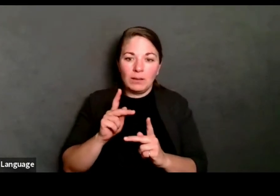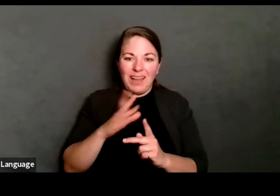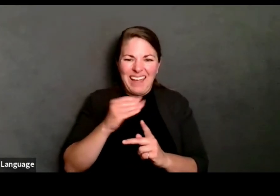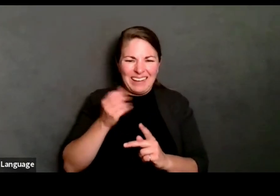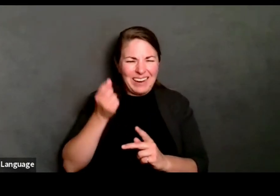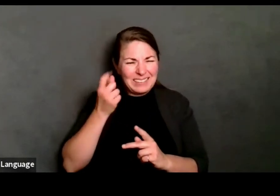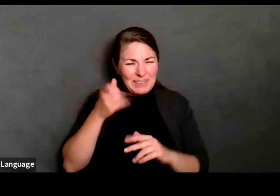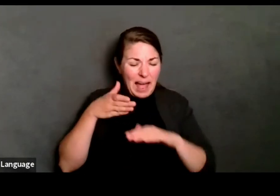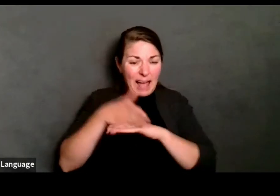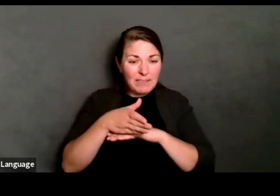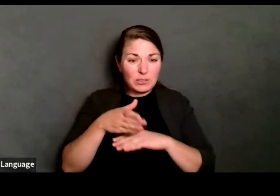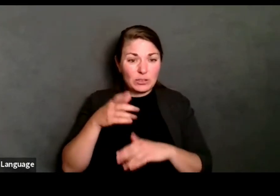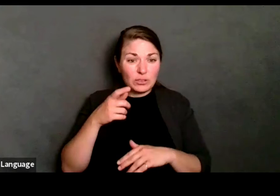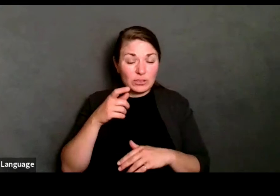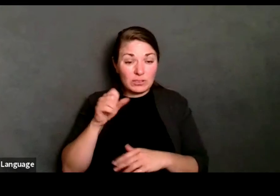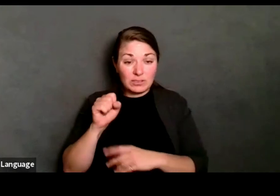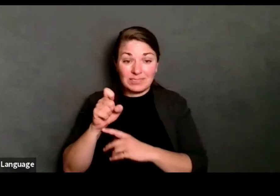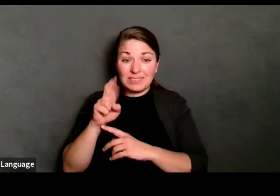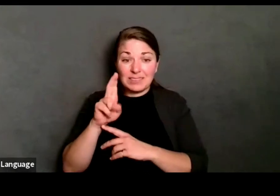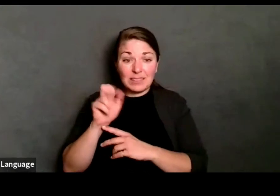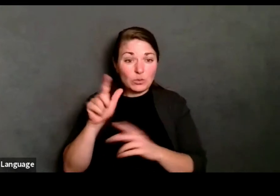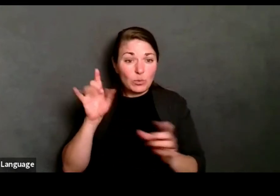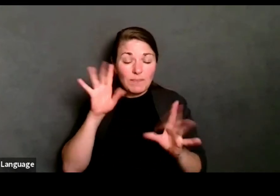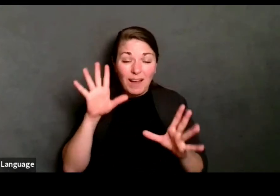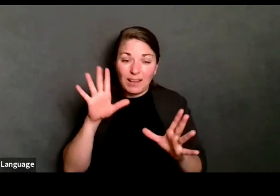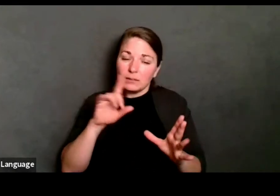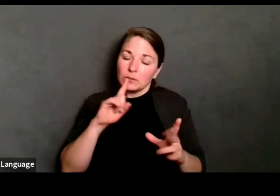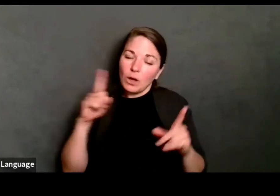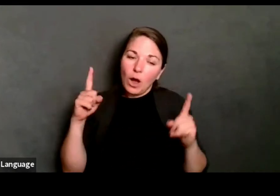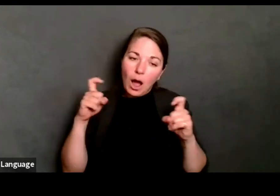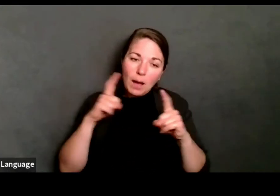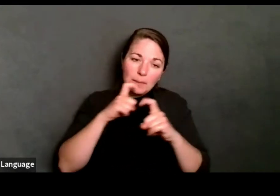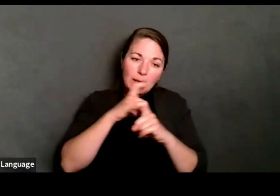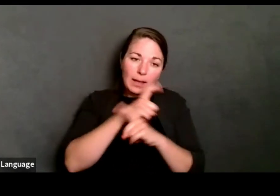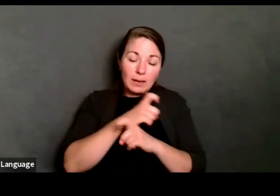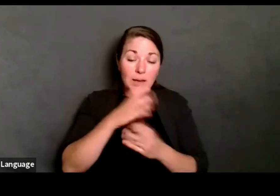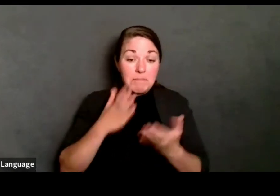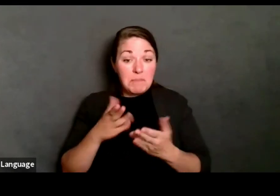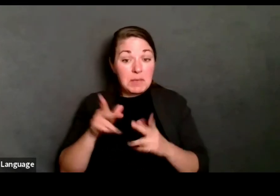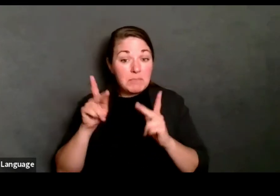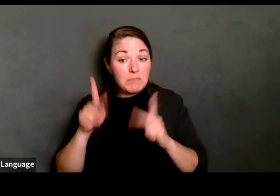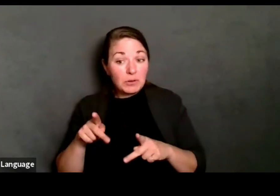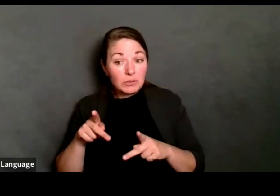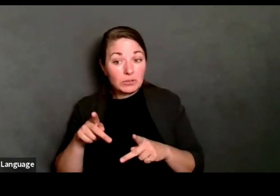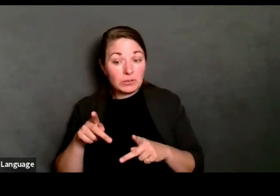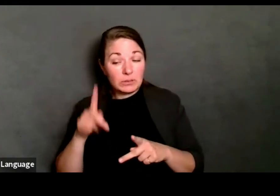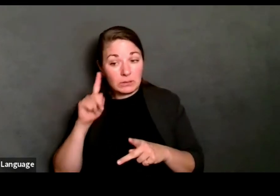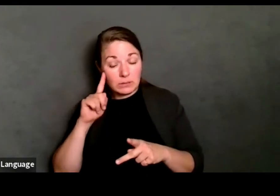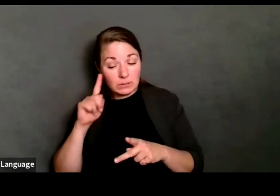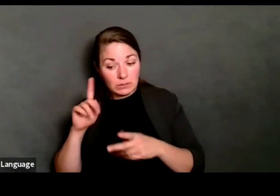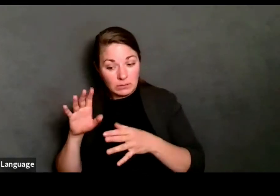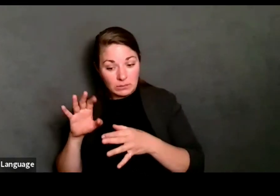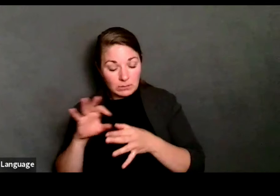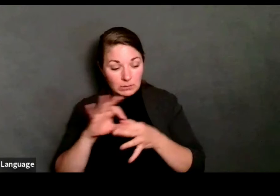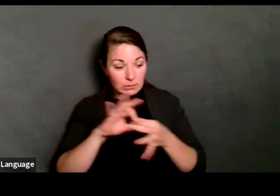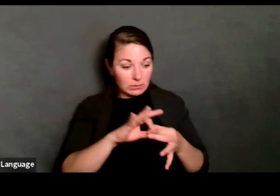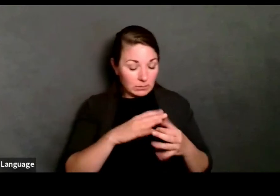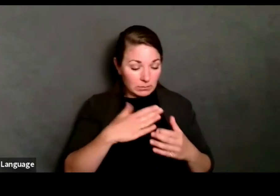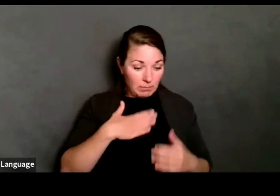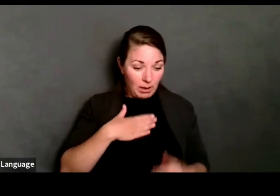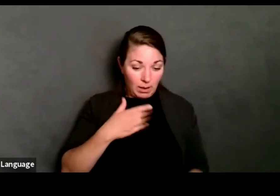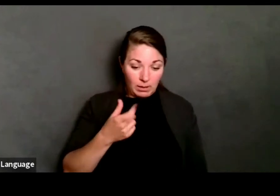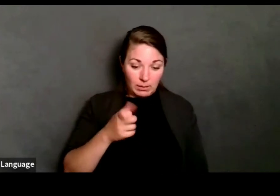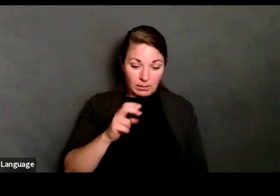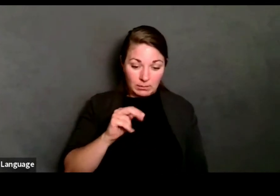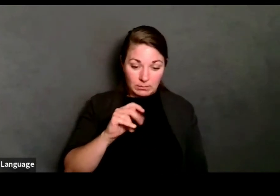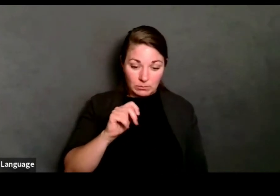incredibly complex psychologically. They may have learned to associate that genital response